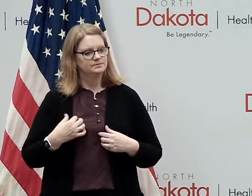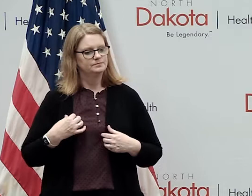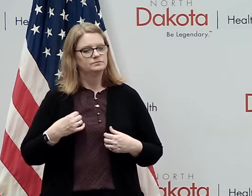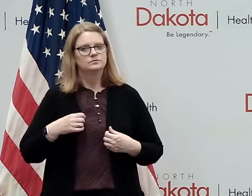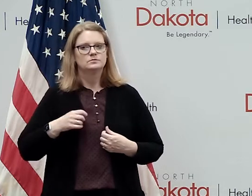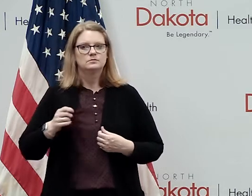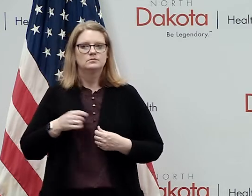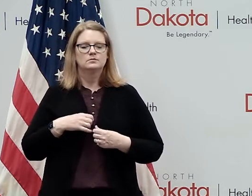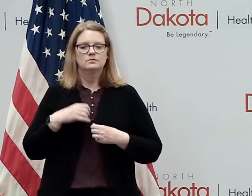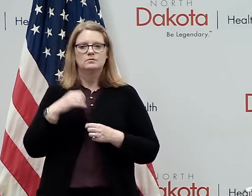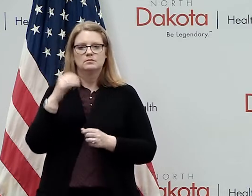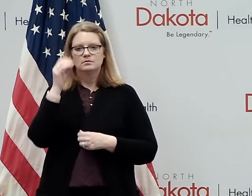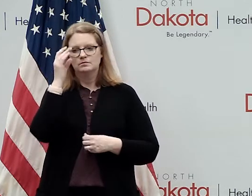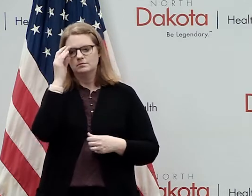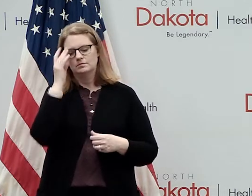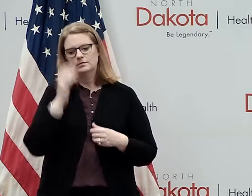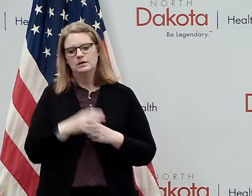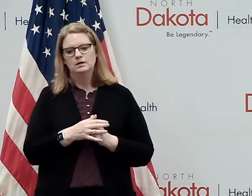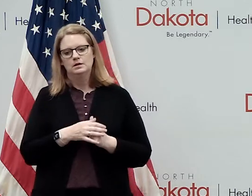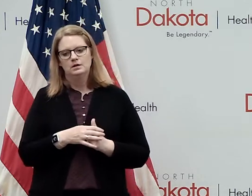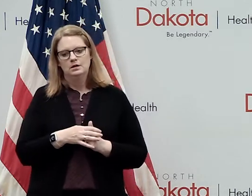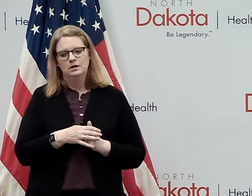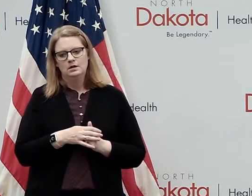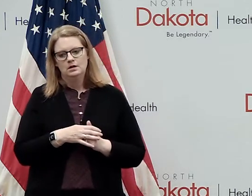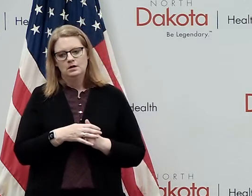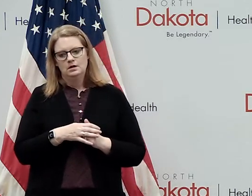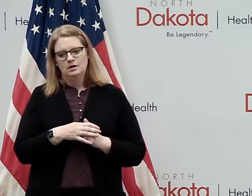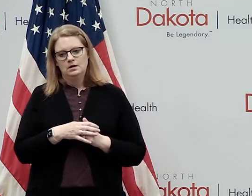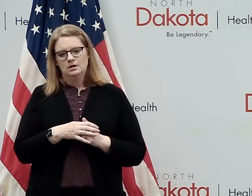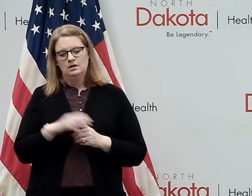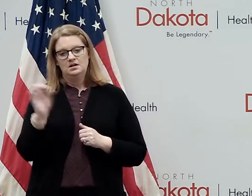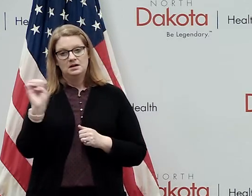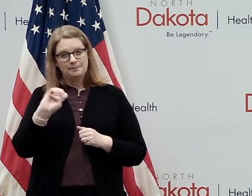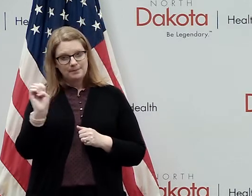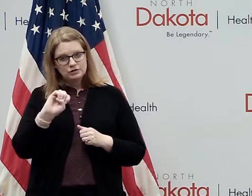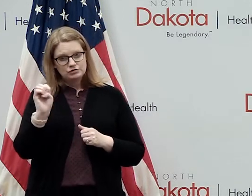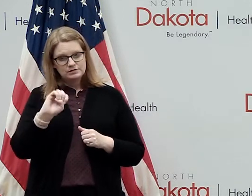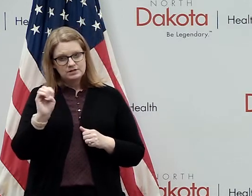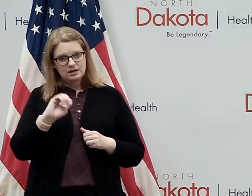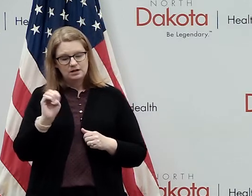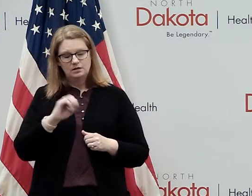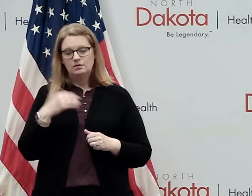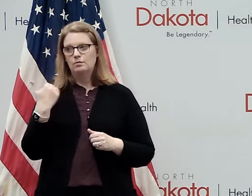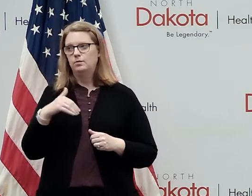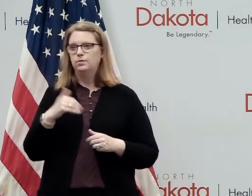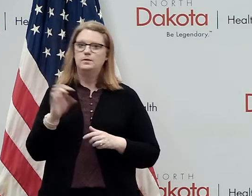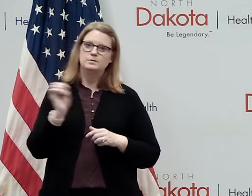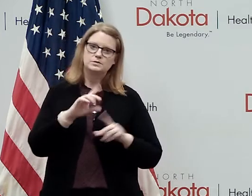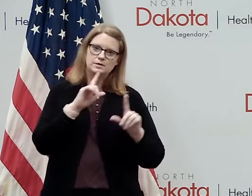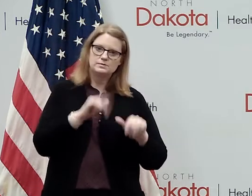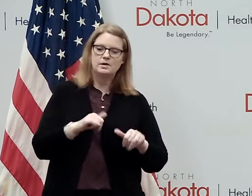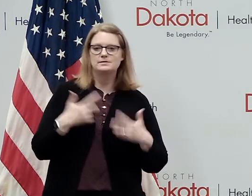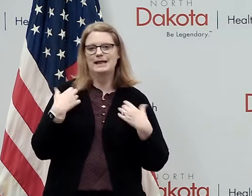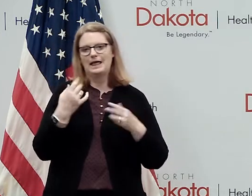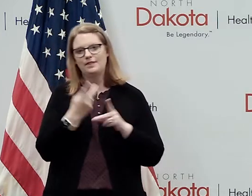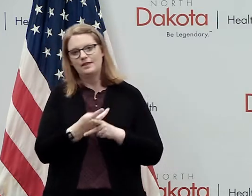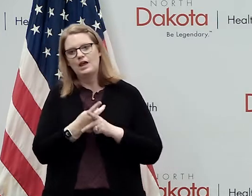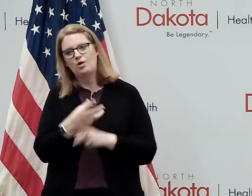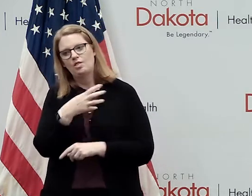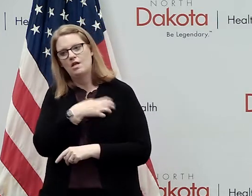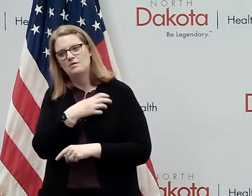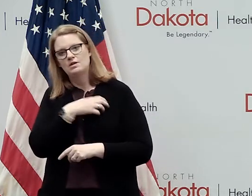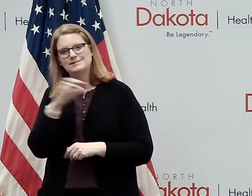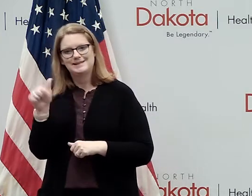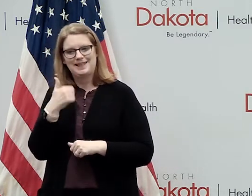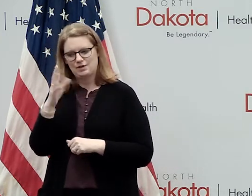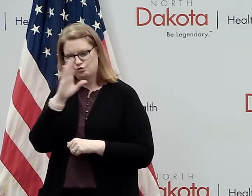One of the things that we know when we go through any kind of emergency is that emergency responders, healthcare providers, and law enforcement personnel and other